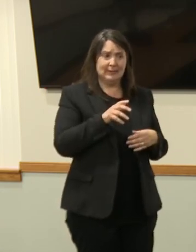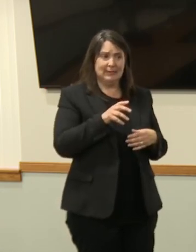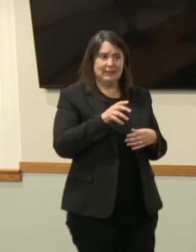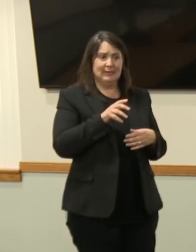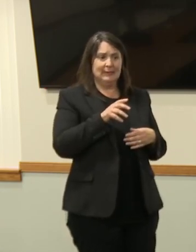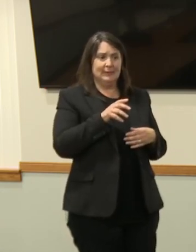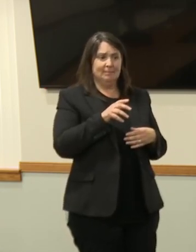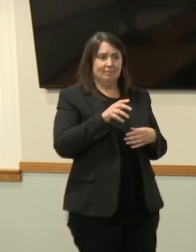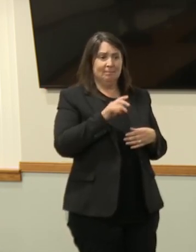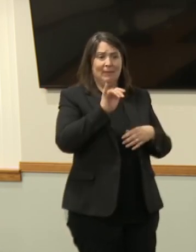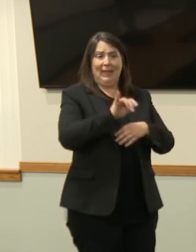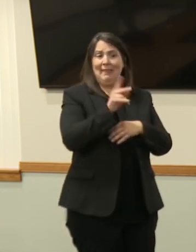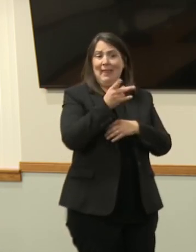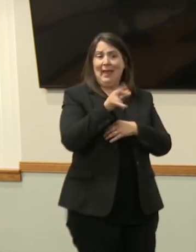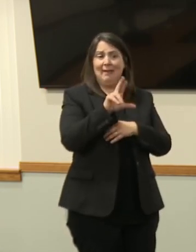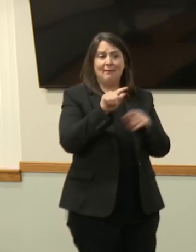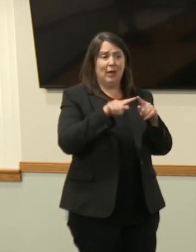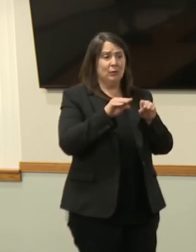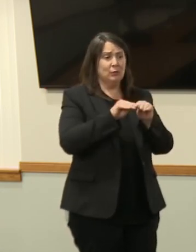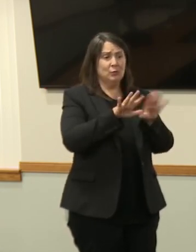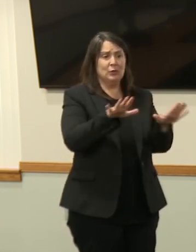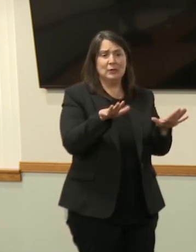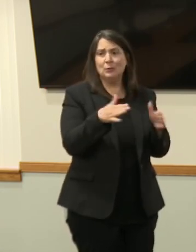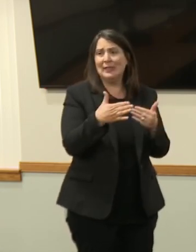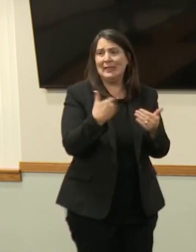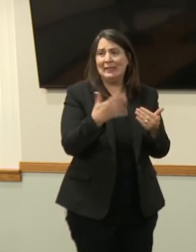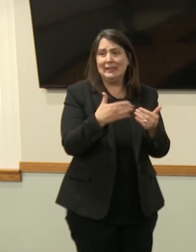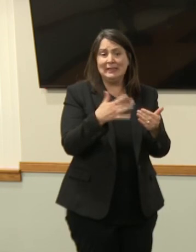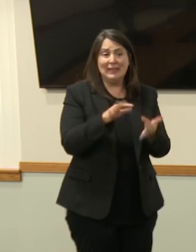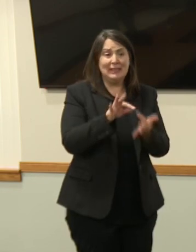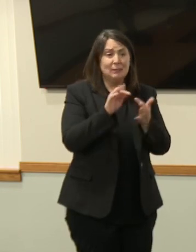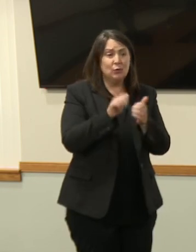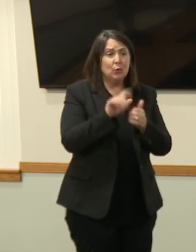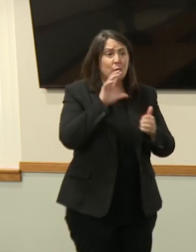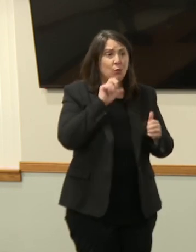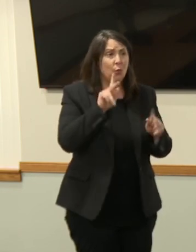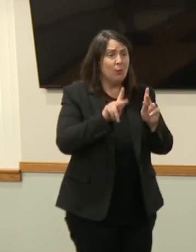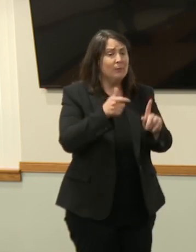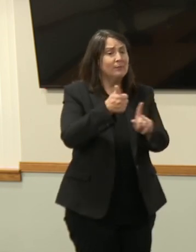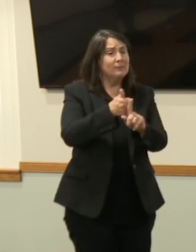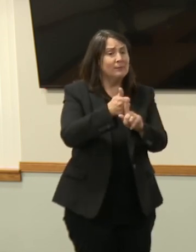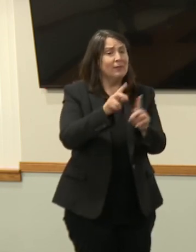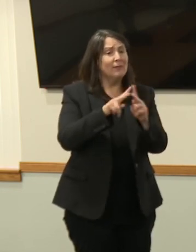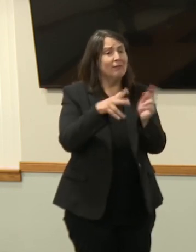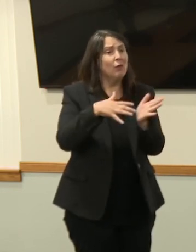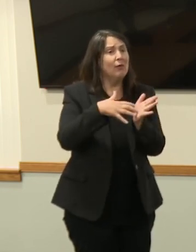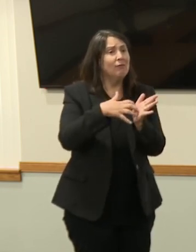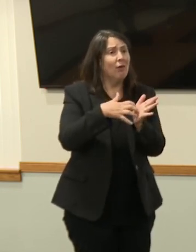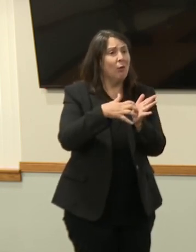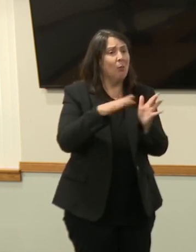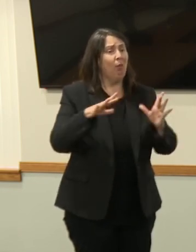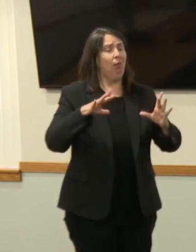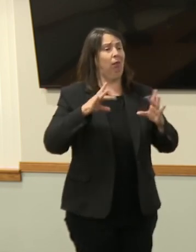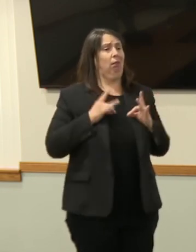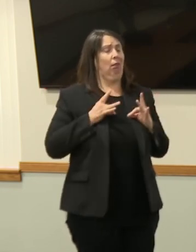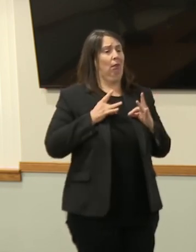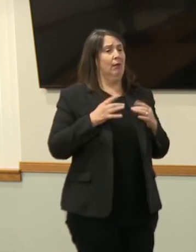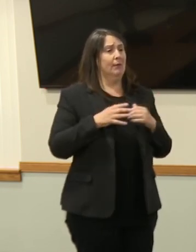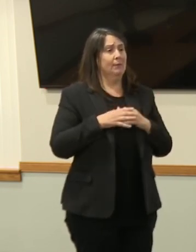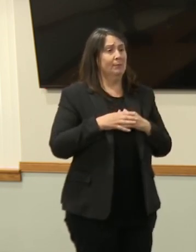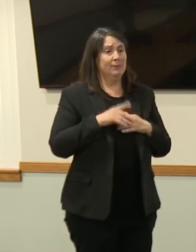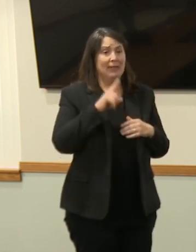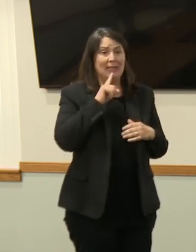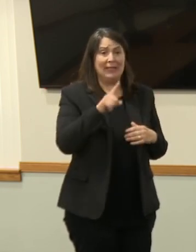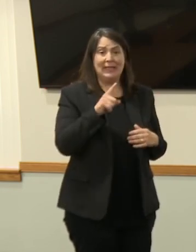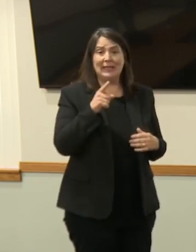become spread quickly in a population that's highly vulnerable. So is there a magic, kind of one size, or